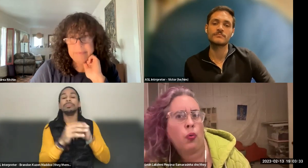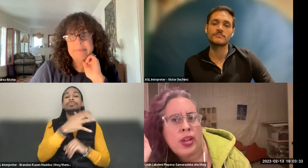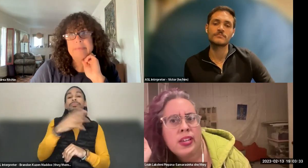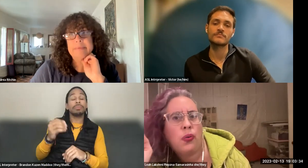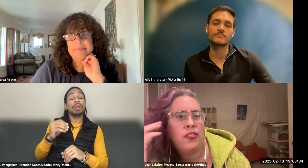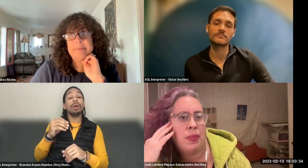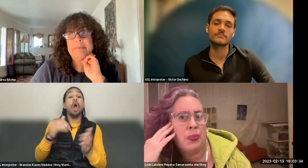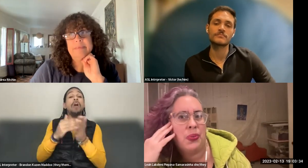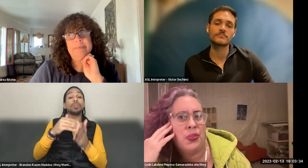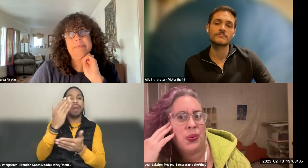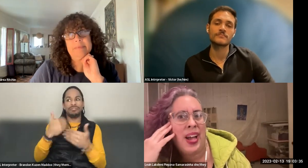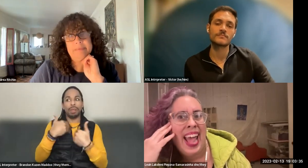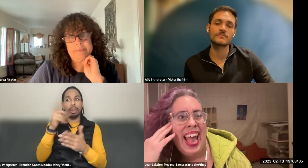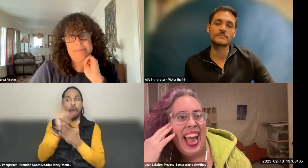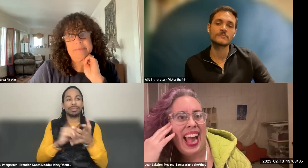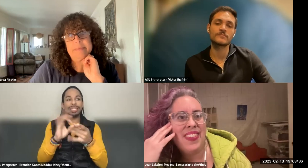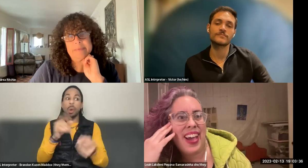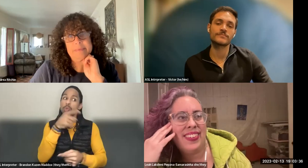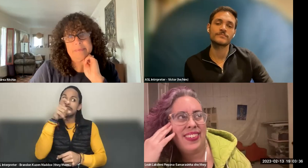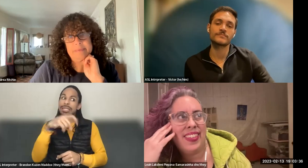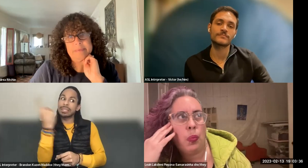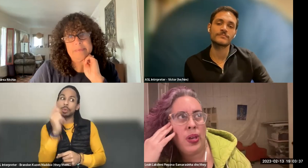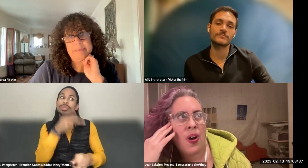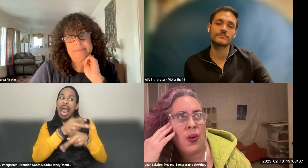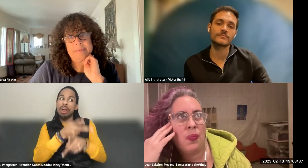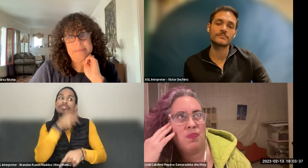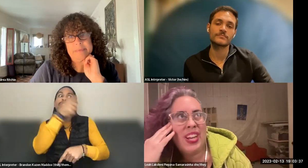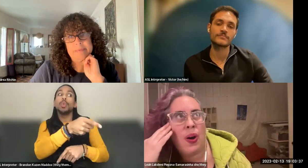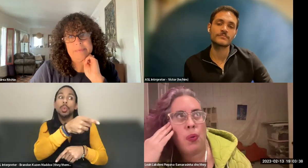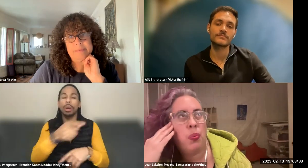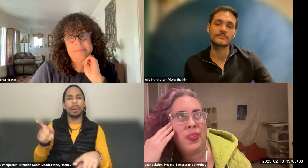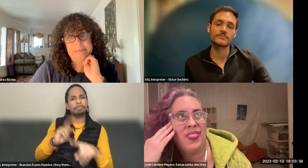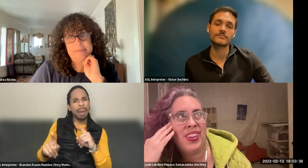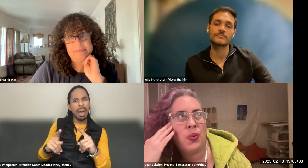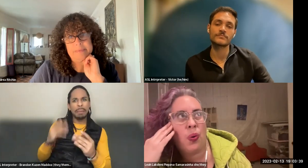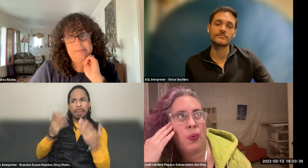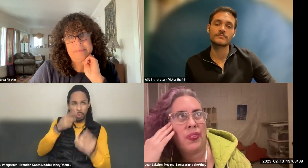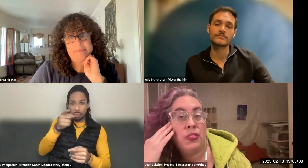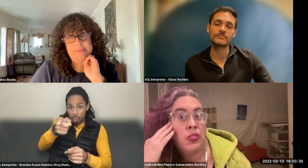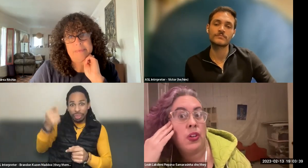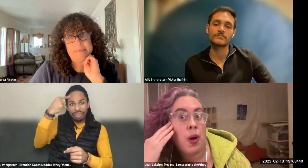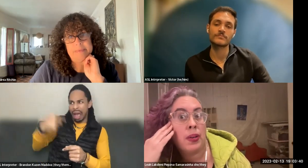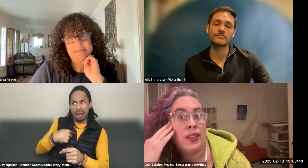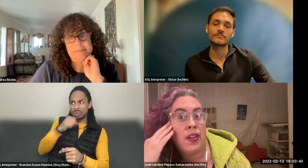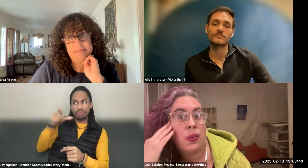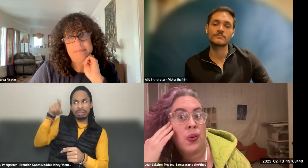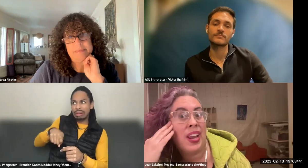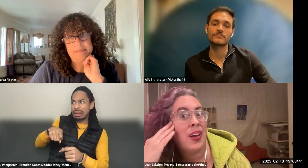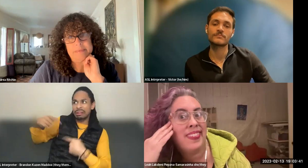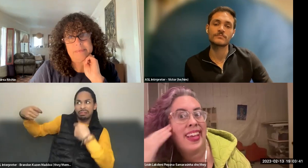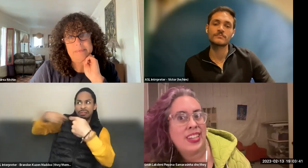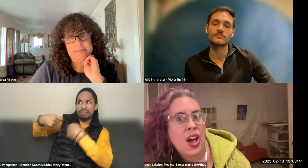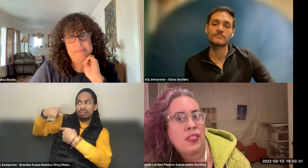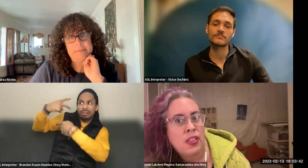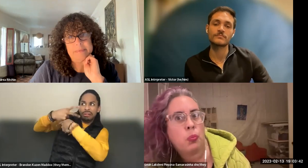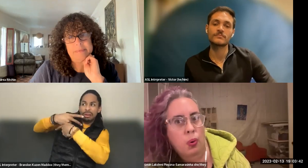there are the really crazy people who do. And the fact is that we all, you know, at one point somebody in the court was like, do you think your mom can live on her own? And I